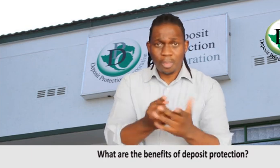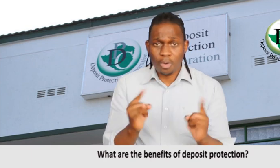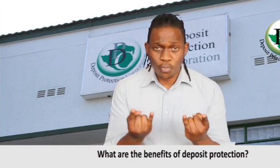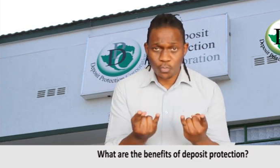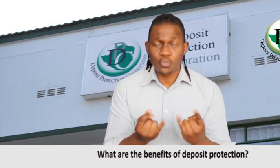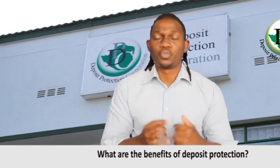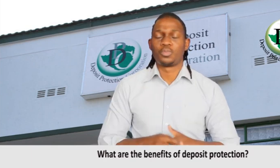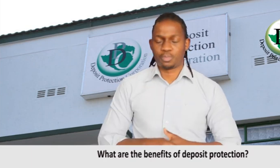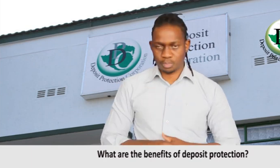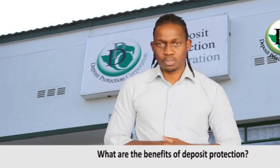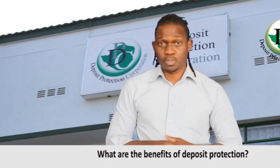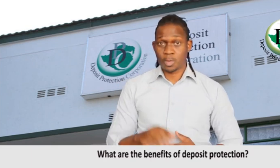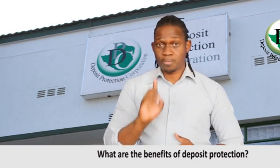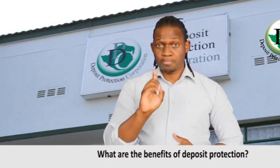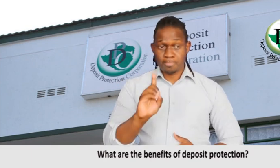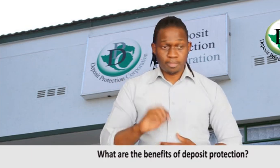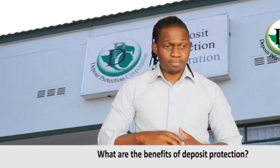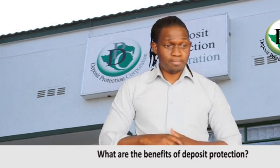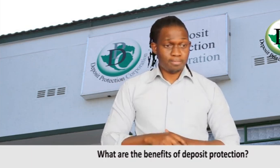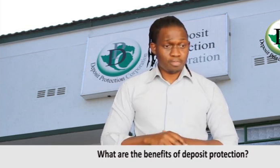What are the benefits of deposit protection?